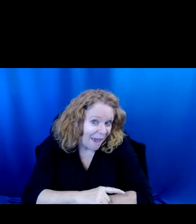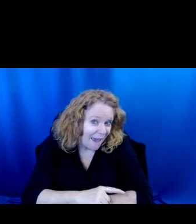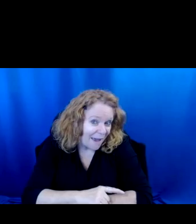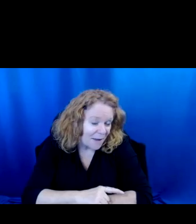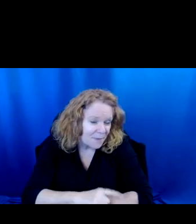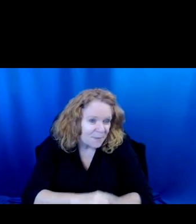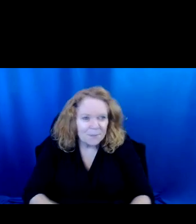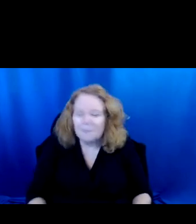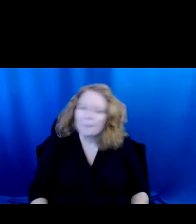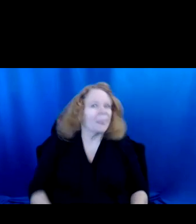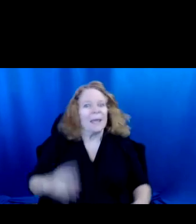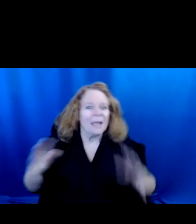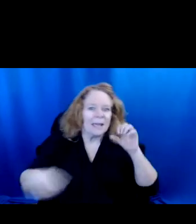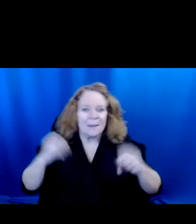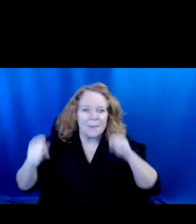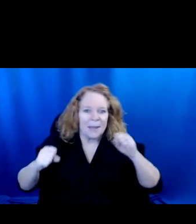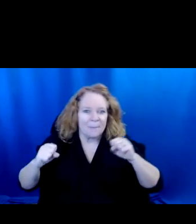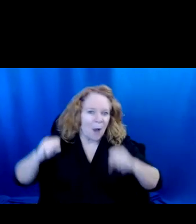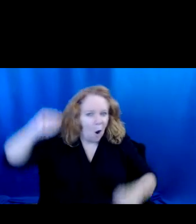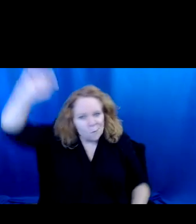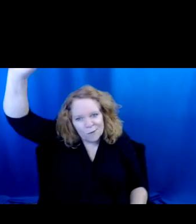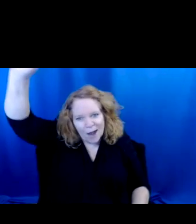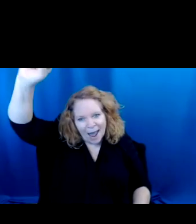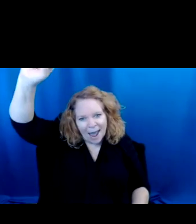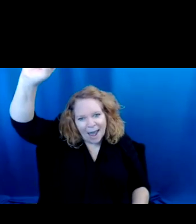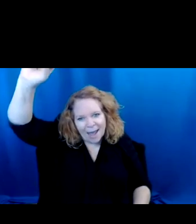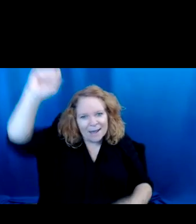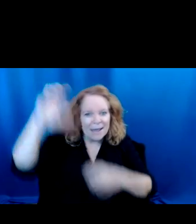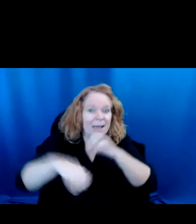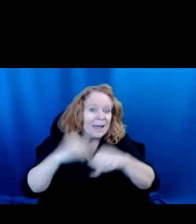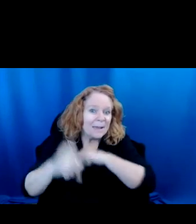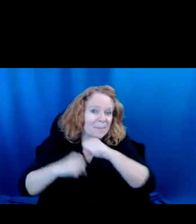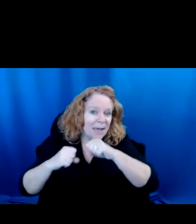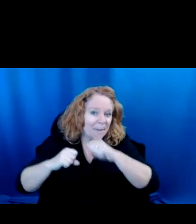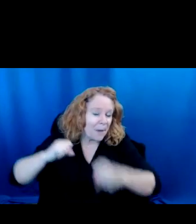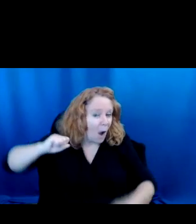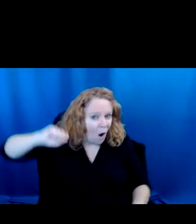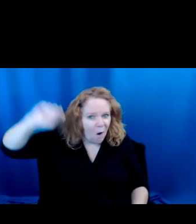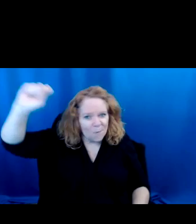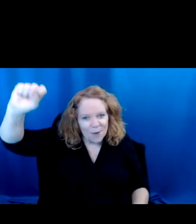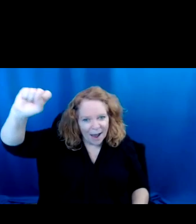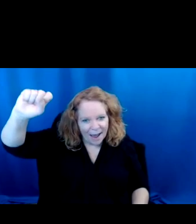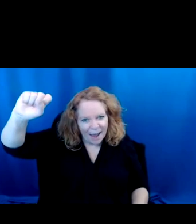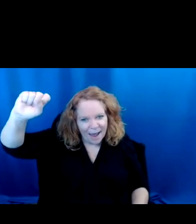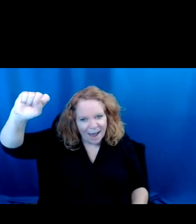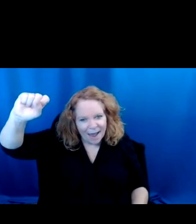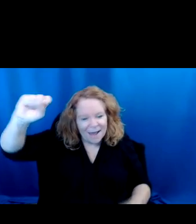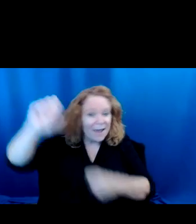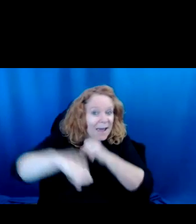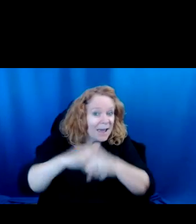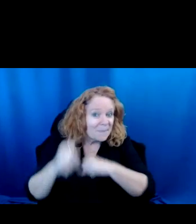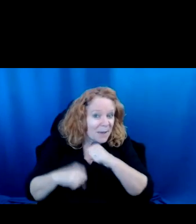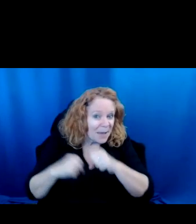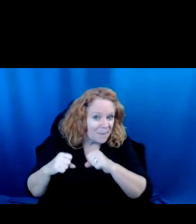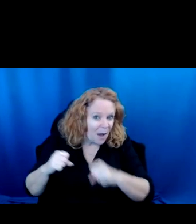day. Hip hip hooray! Hip hip hooray! Hip